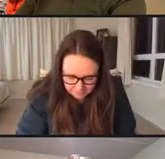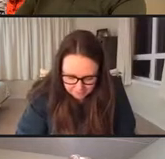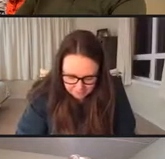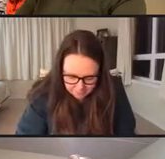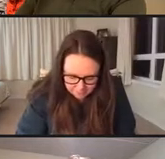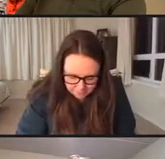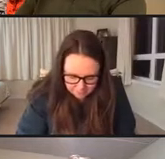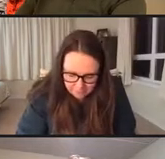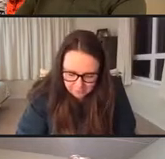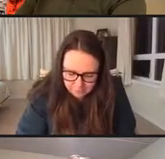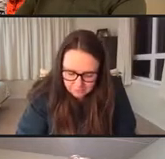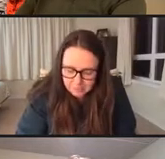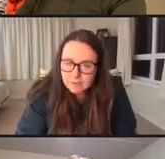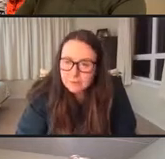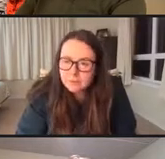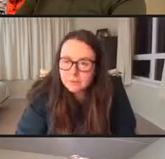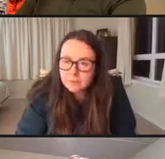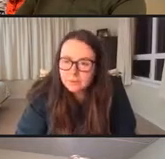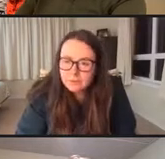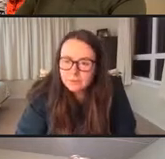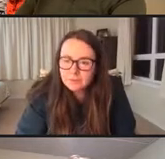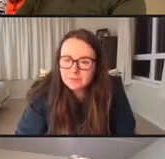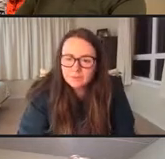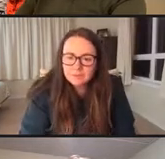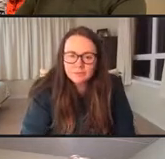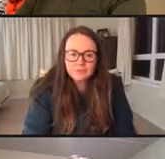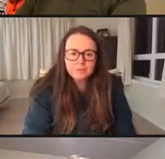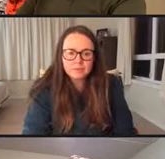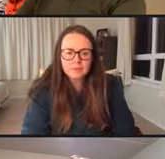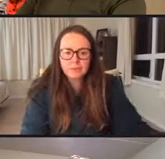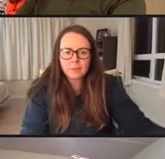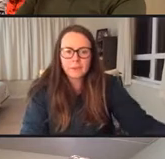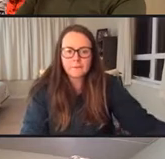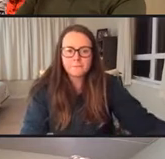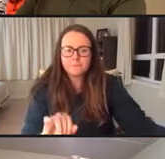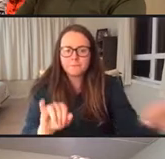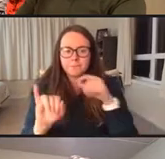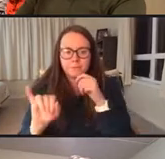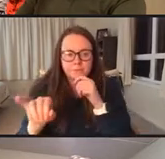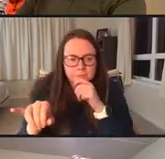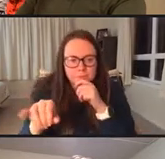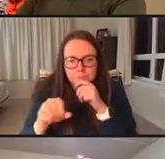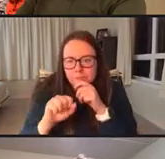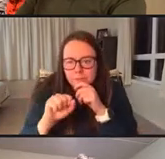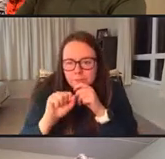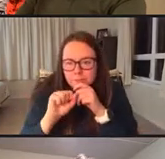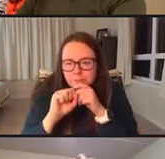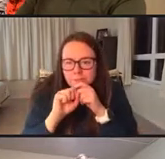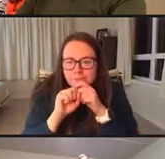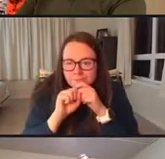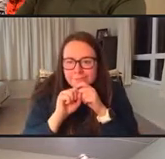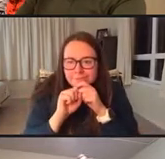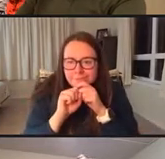I have a question. On the ski hill with gloves, how does that work? It's a great